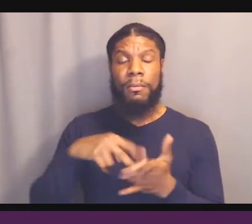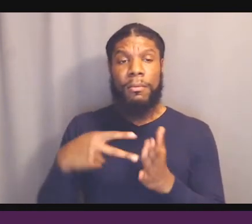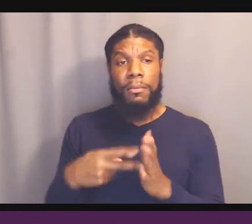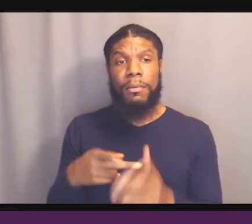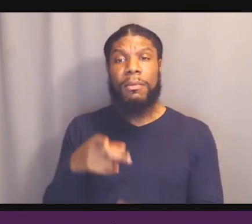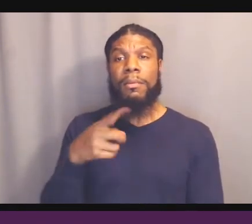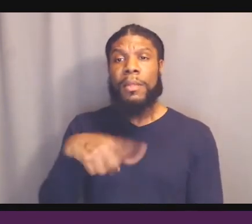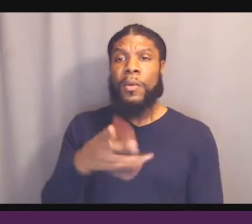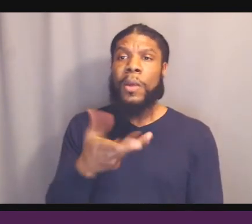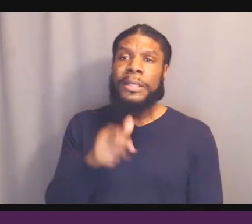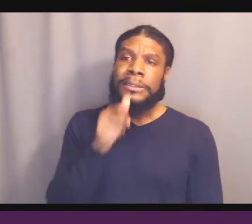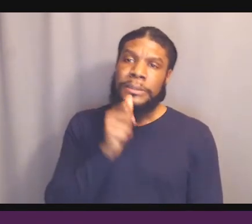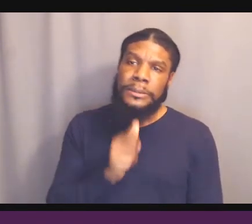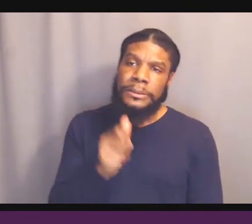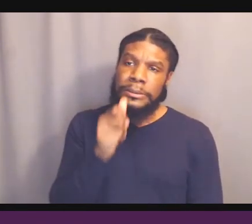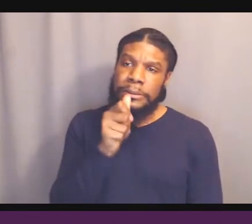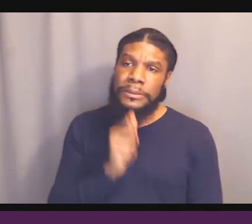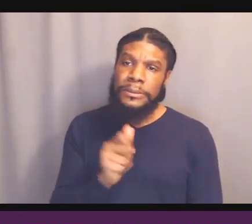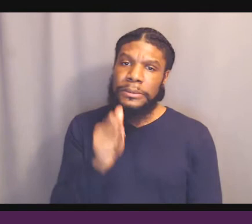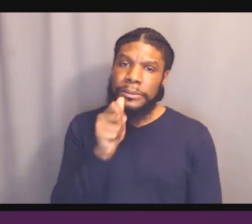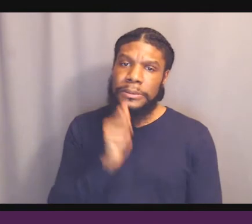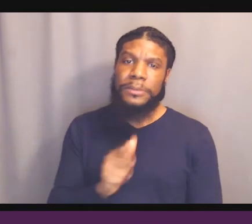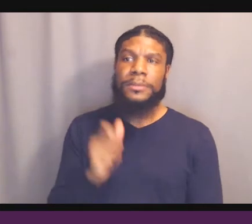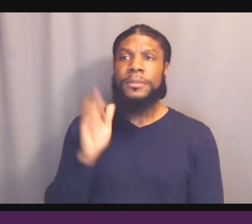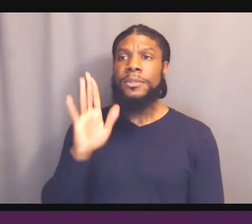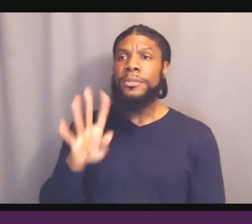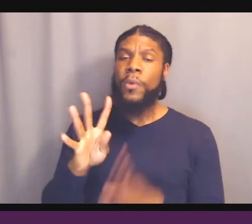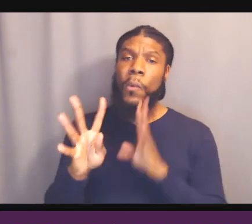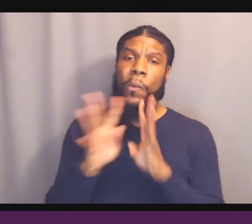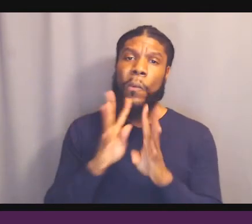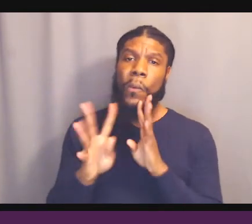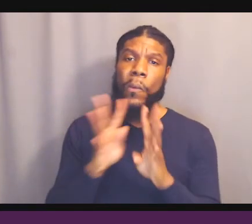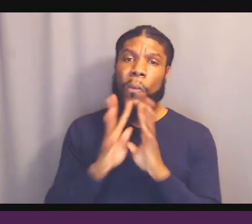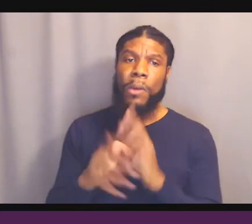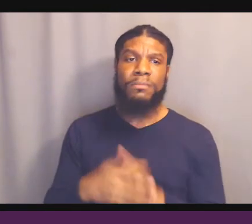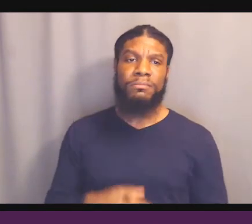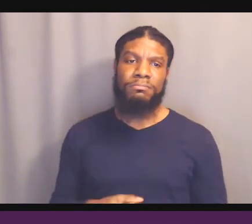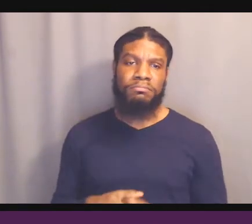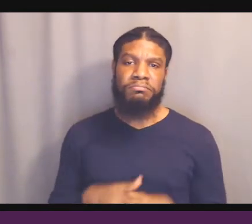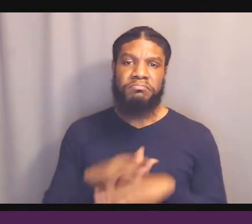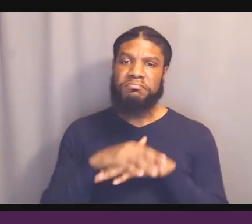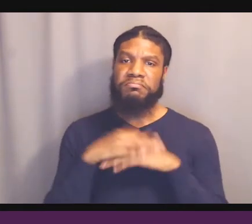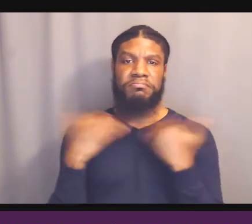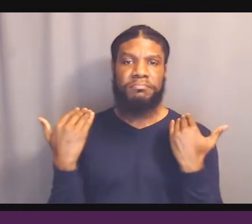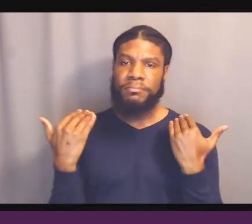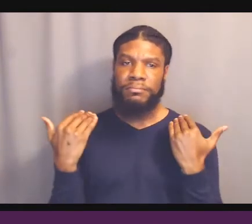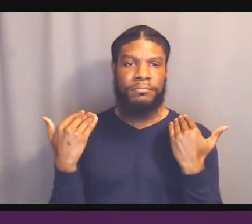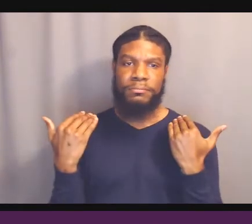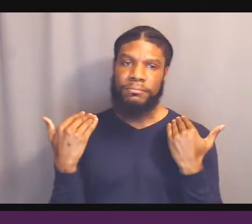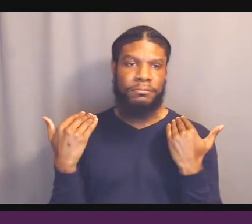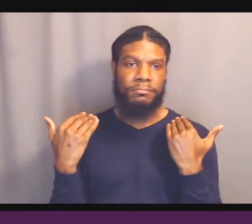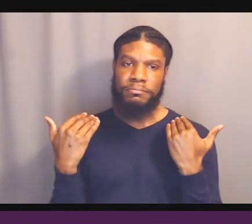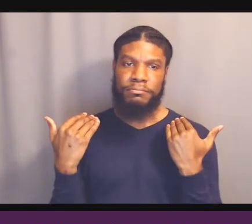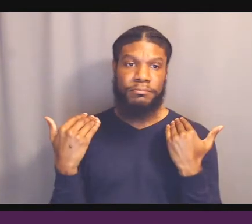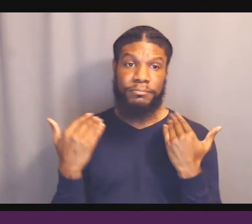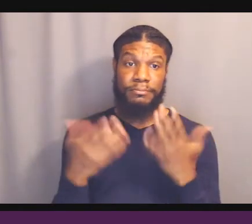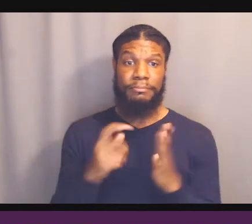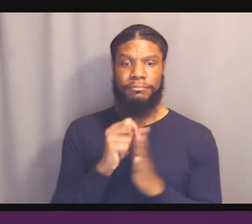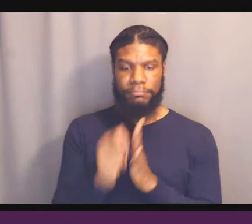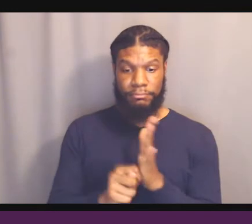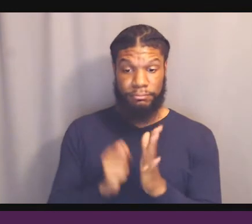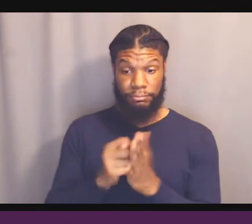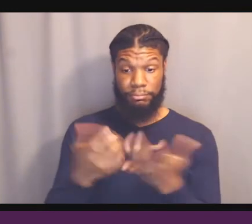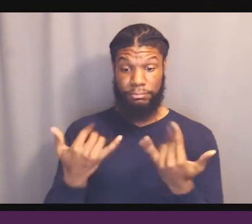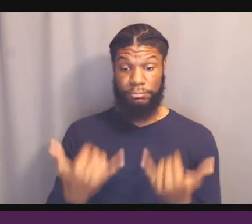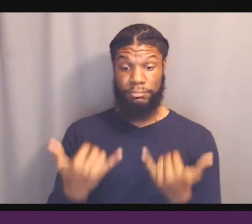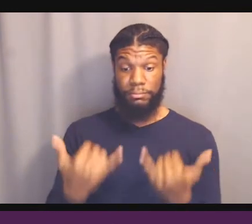tolerate all this talking. I mean, we're in a season that's